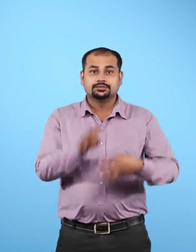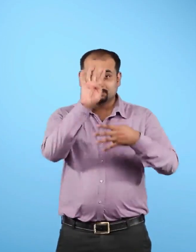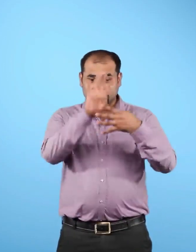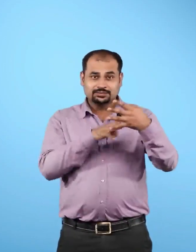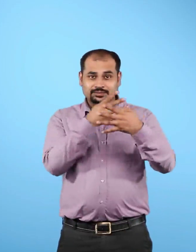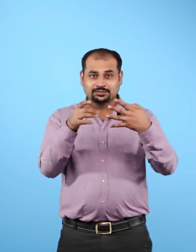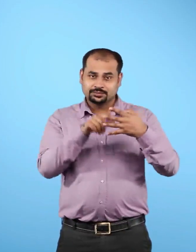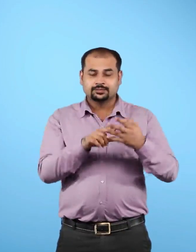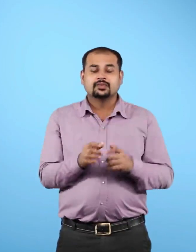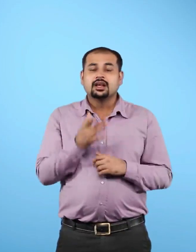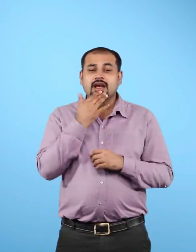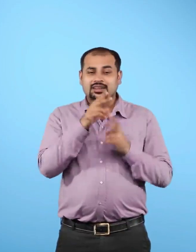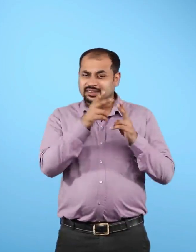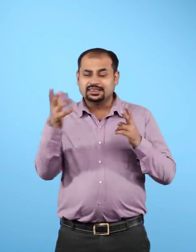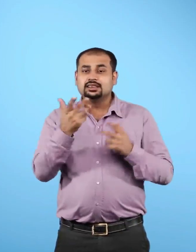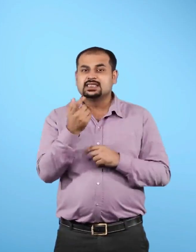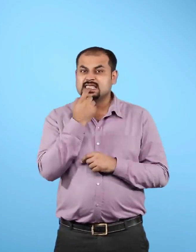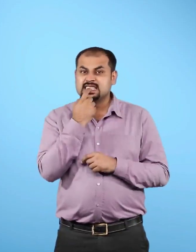How many white boxes are there in the sheet?